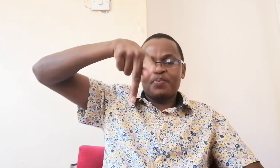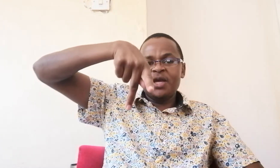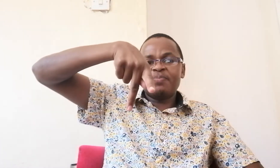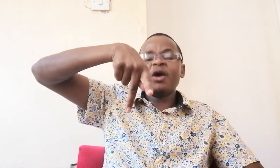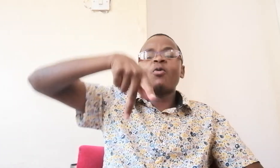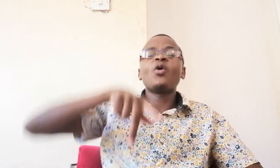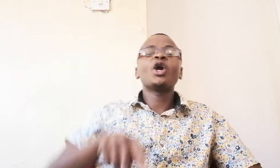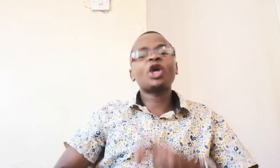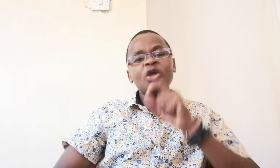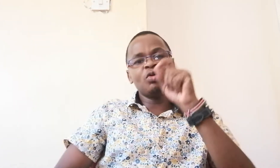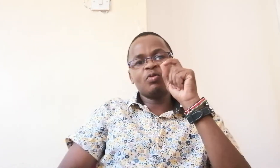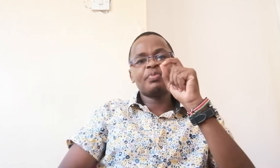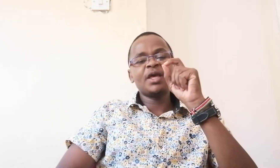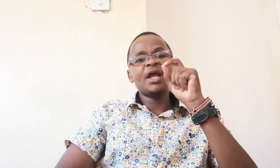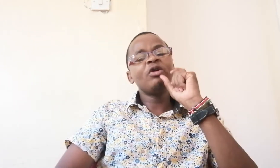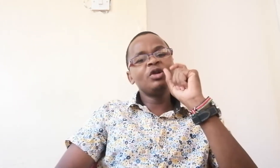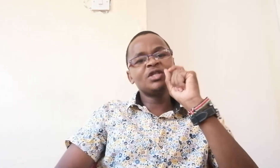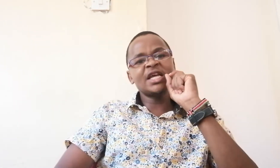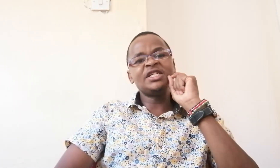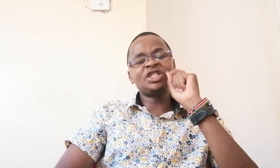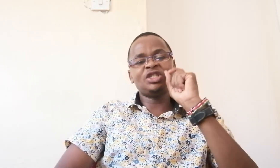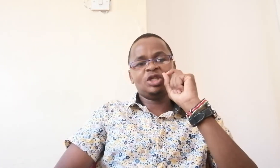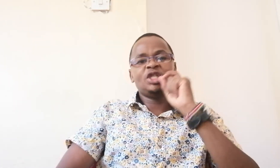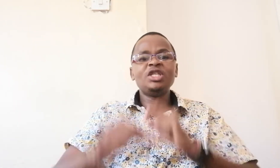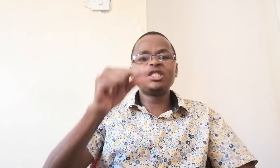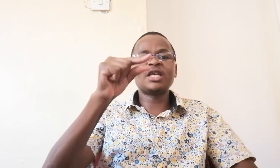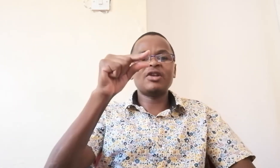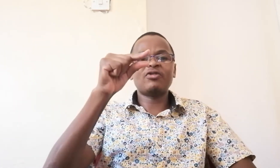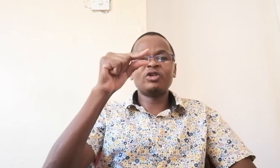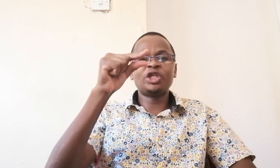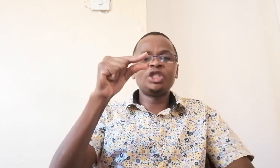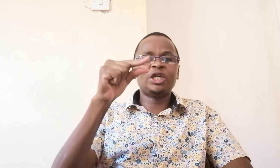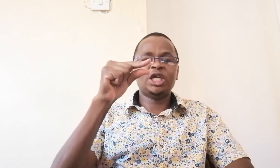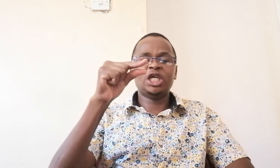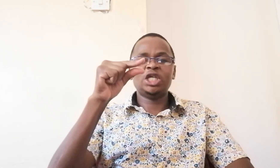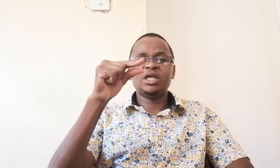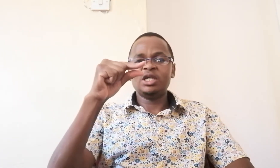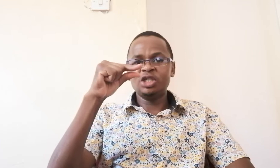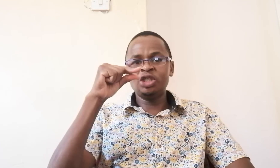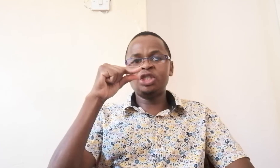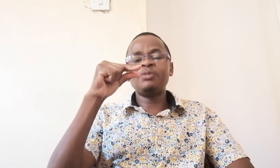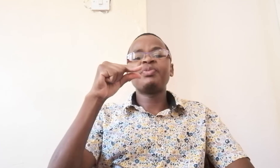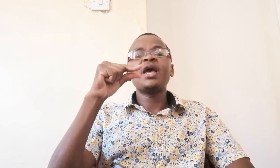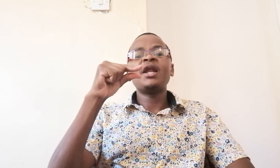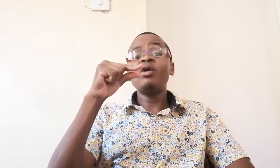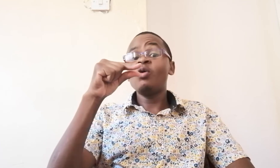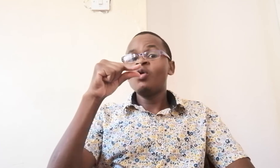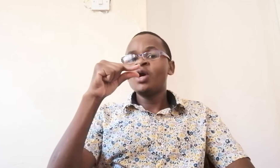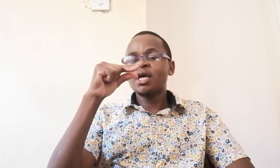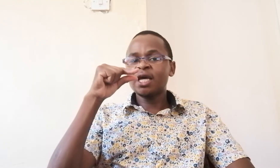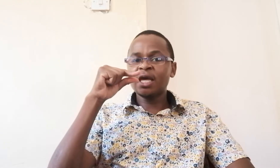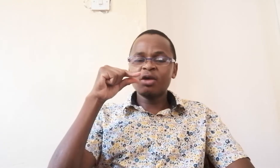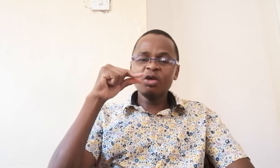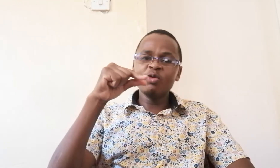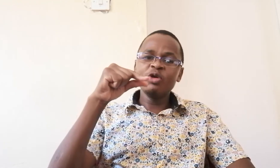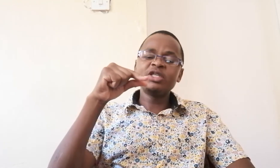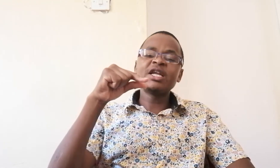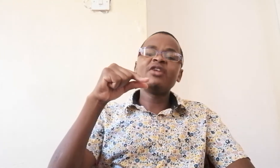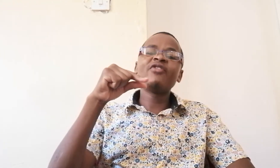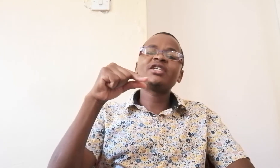P. Now Q. How do we sign G? This is sign for G, G. Now Q is an